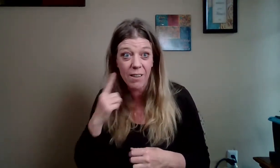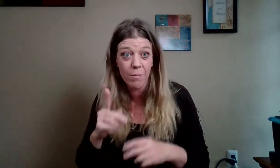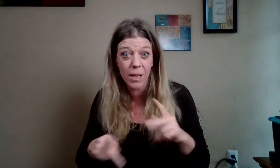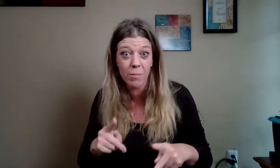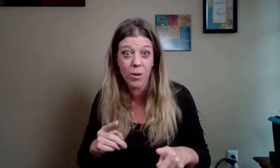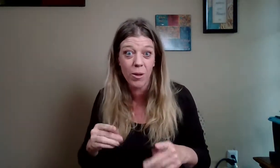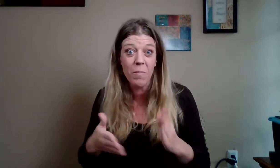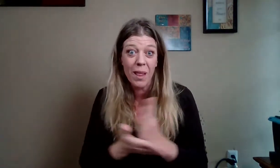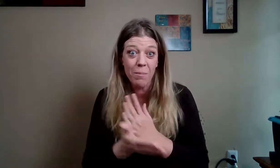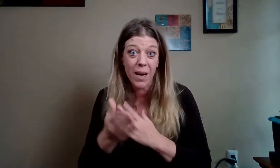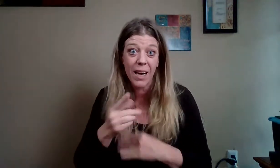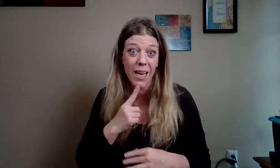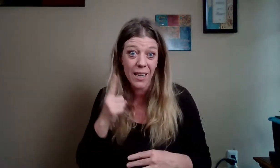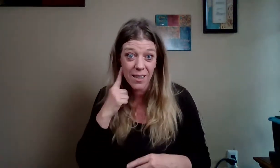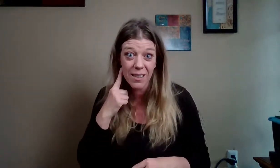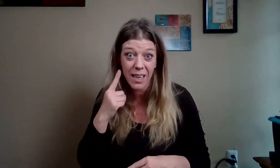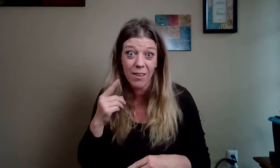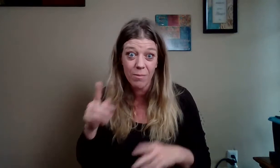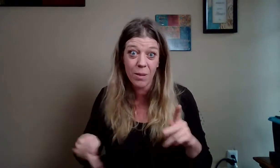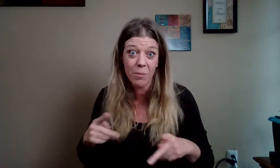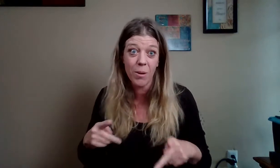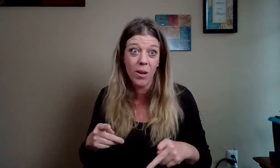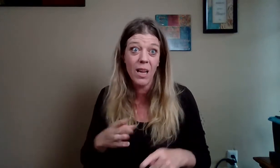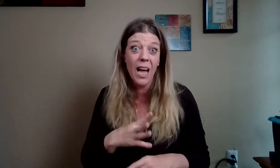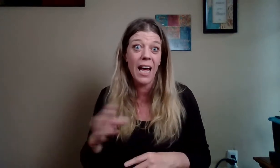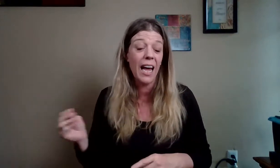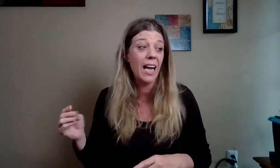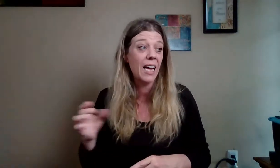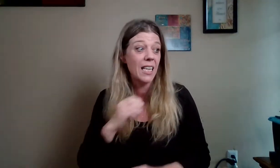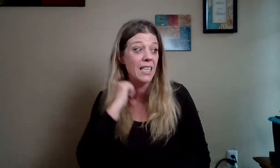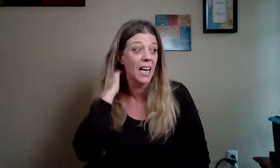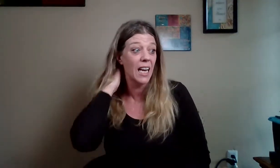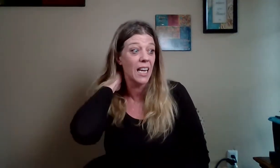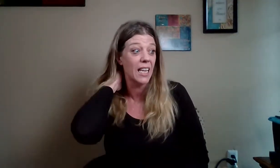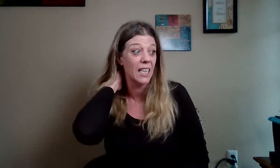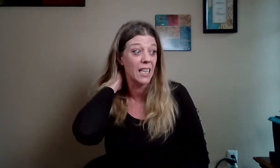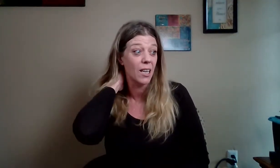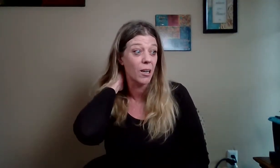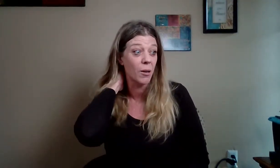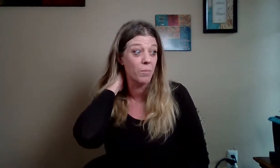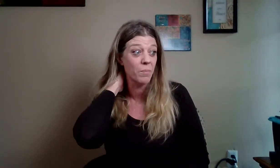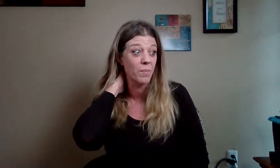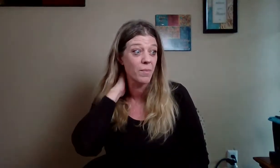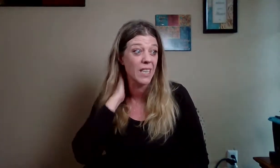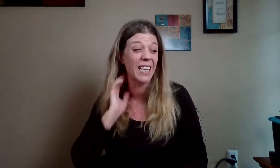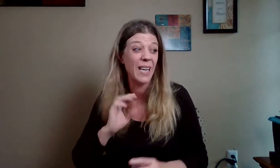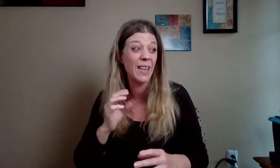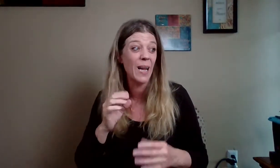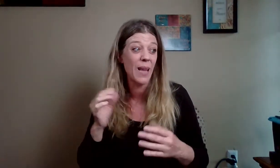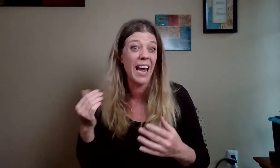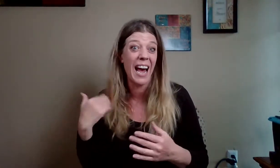deaf people by deaf people, and it I think they